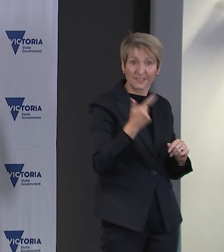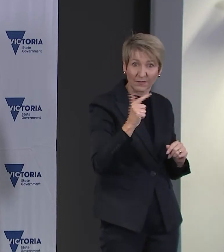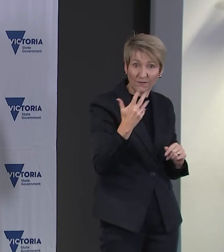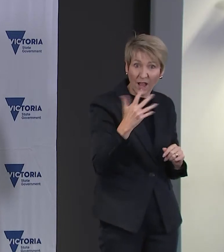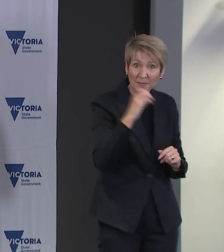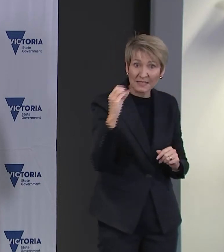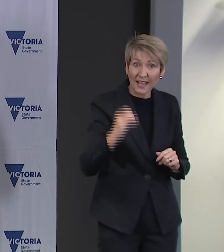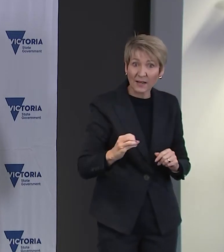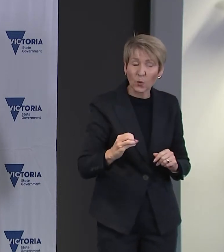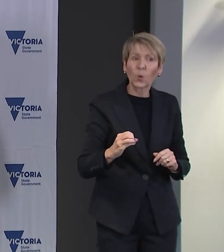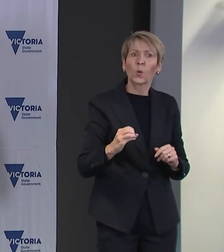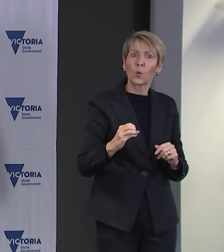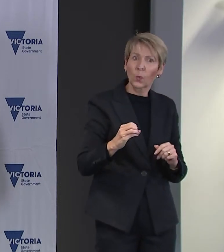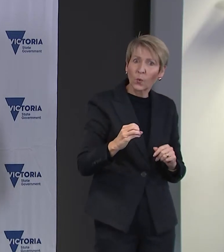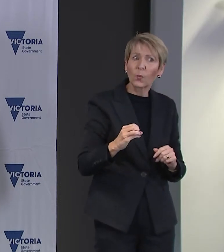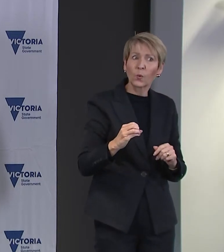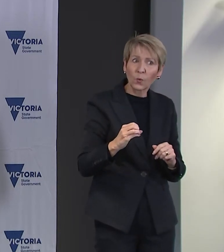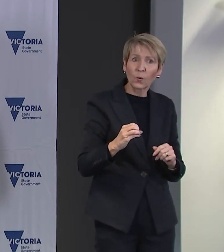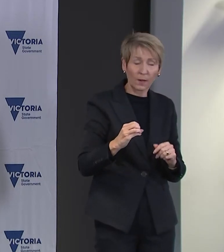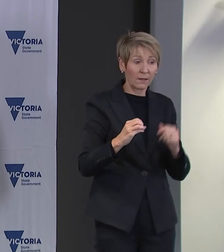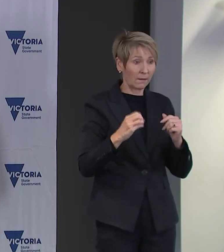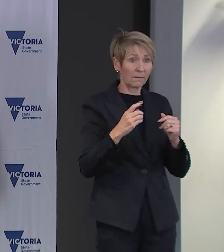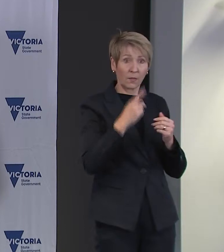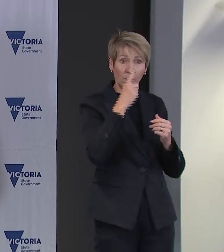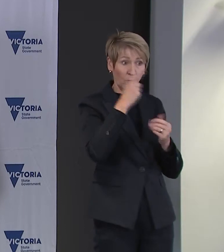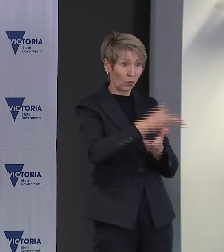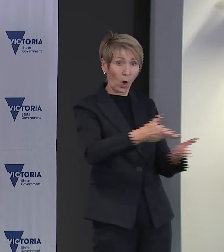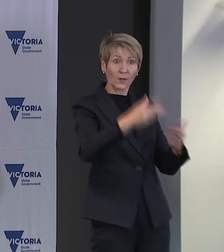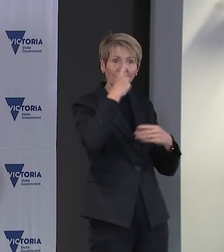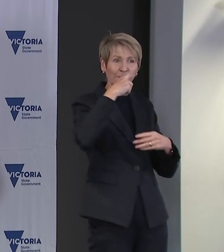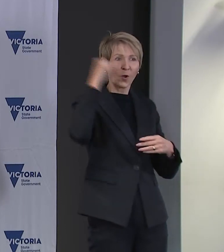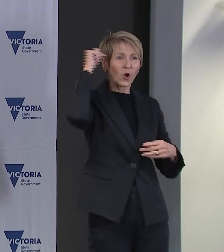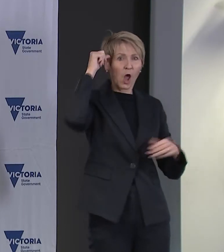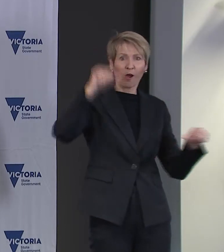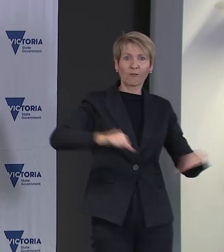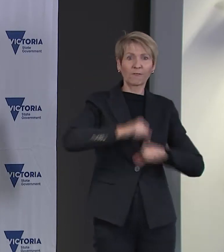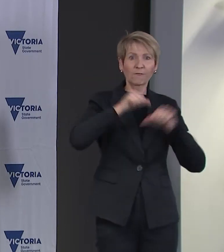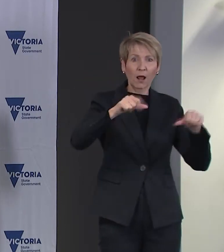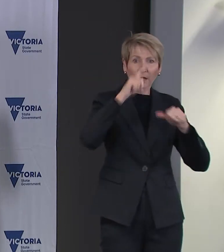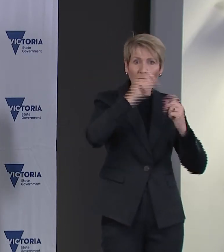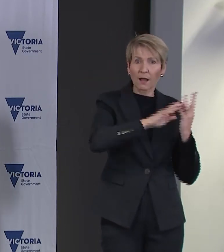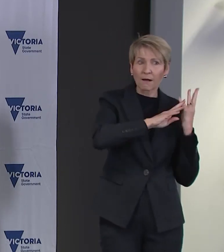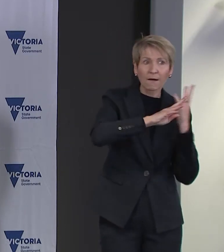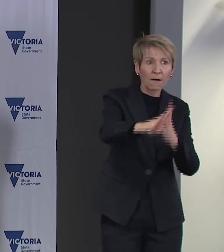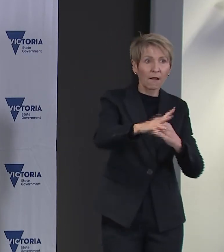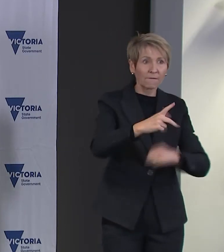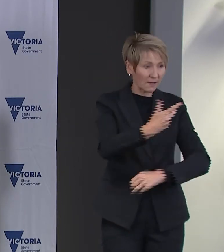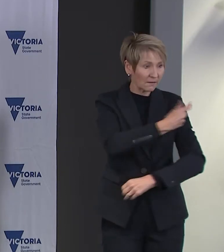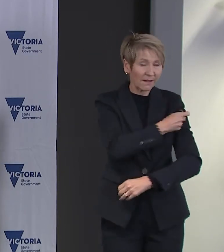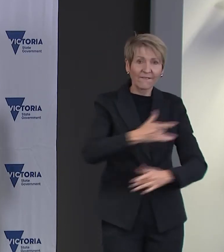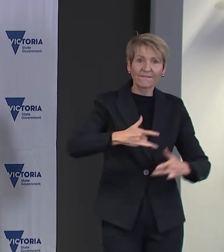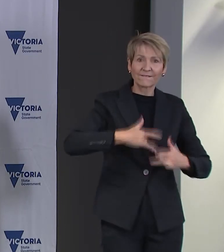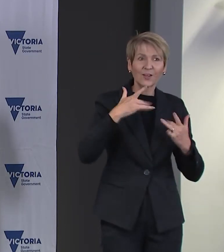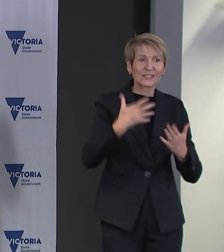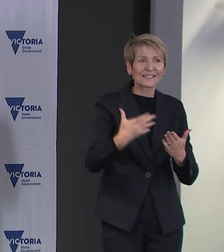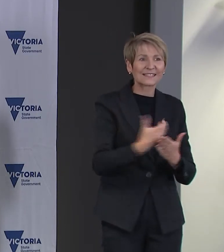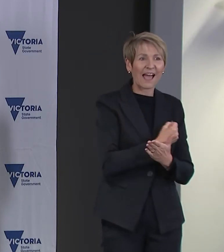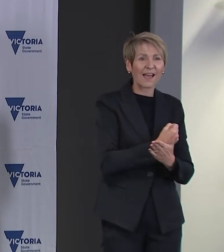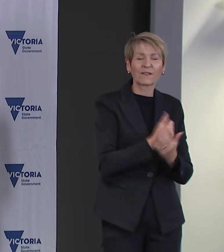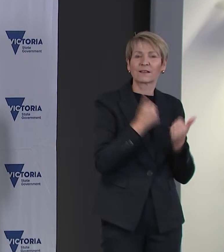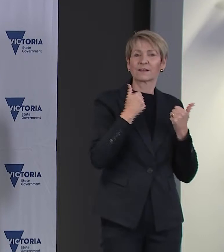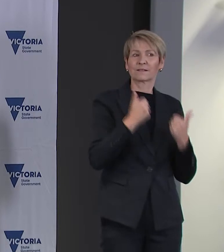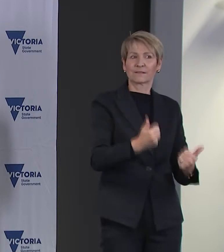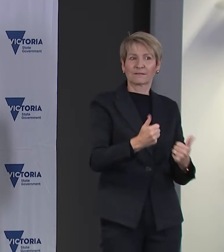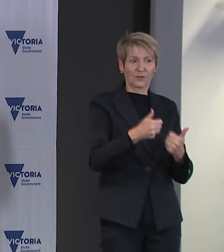because they've built up local knowledge, local contacts and local confidence to allow that to